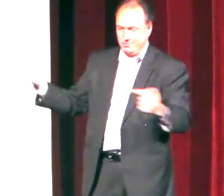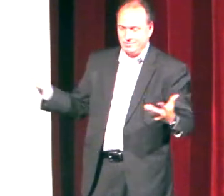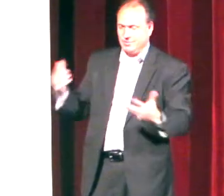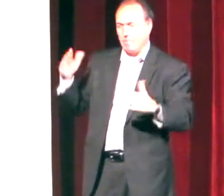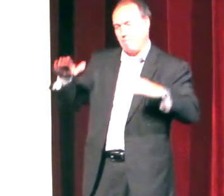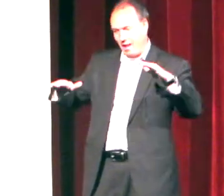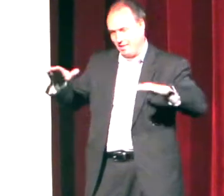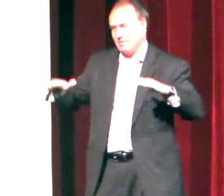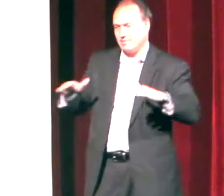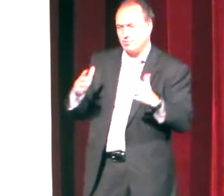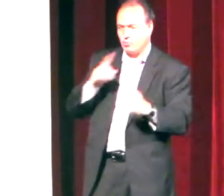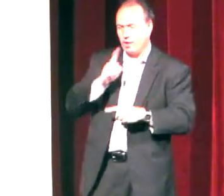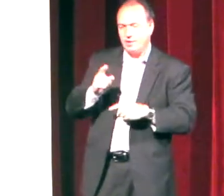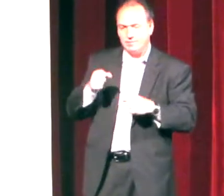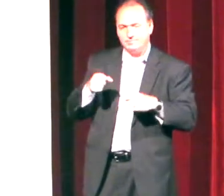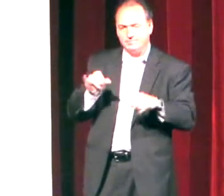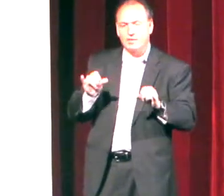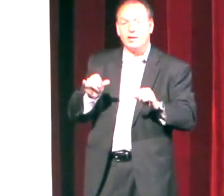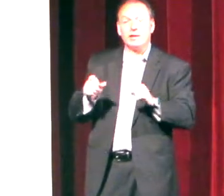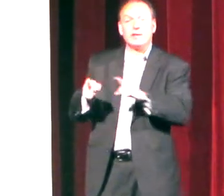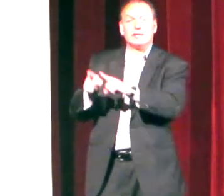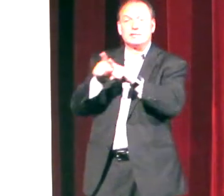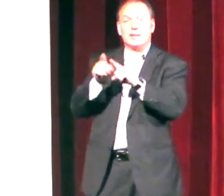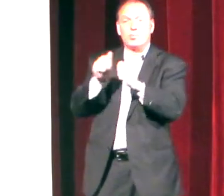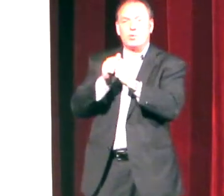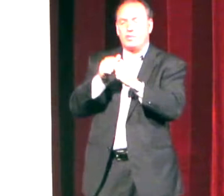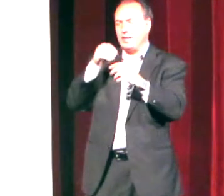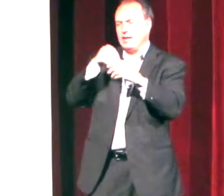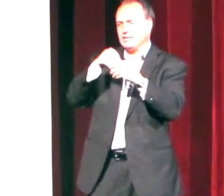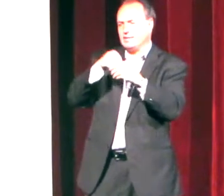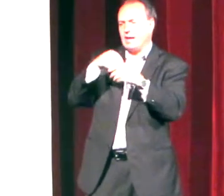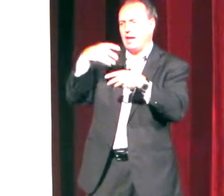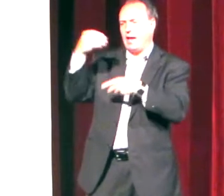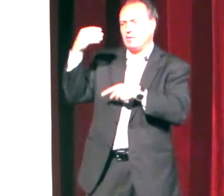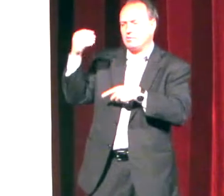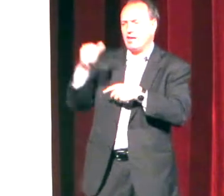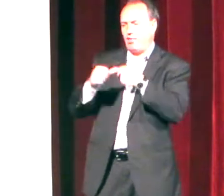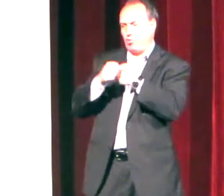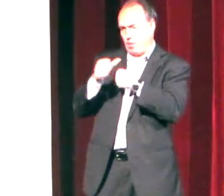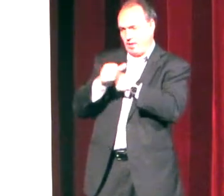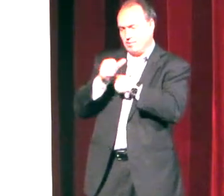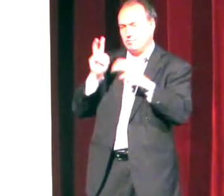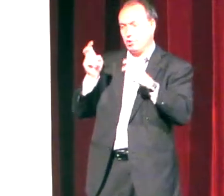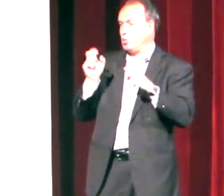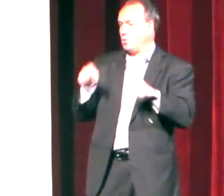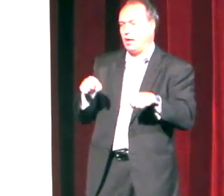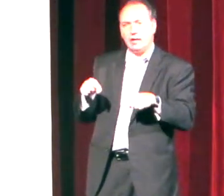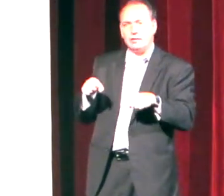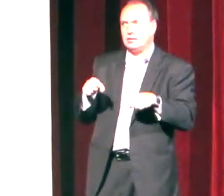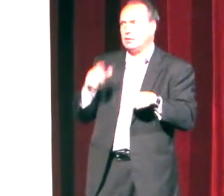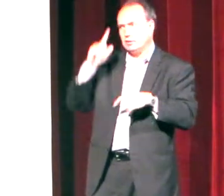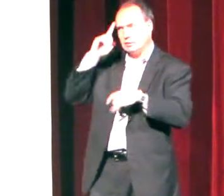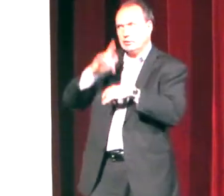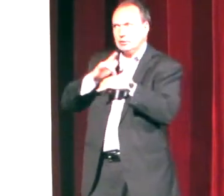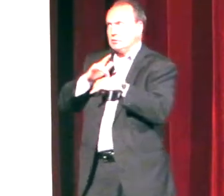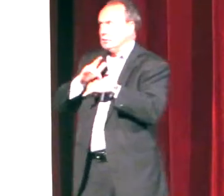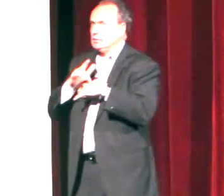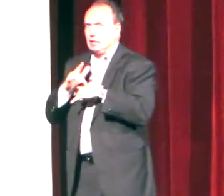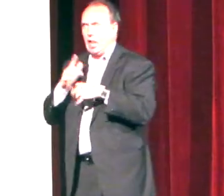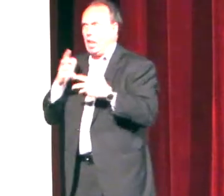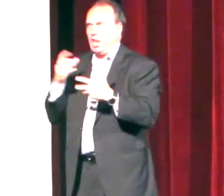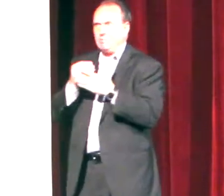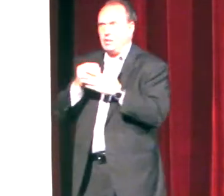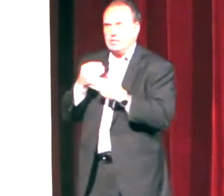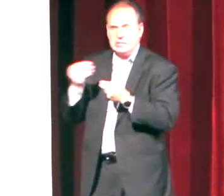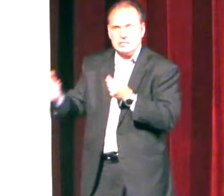a balance. Same with inside-outside threats. You could spend a lot of money and buy